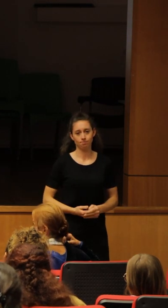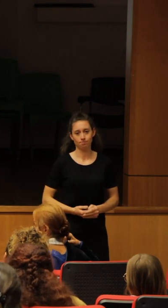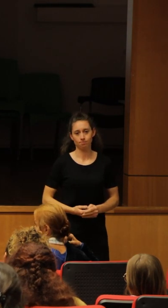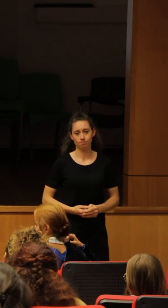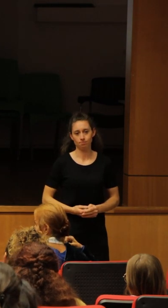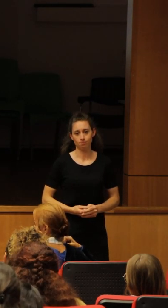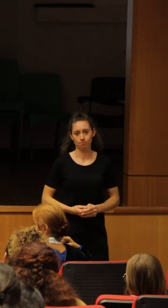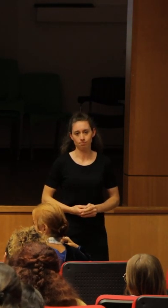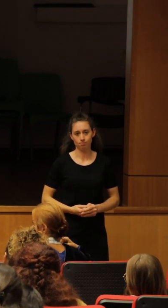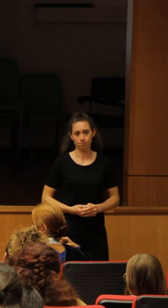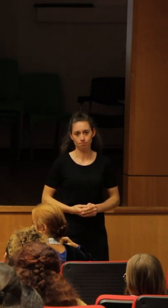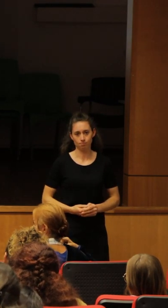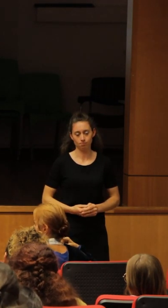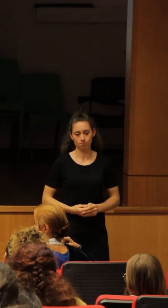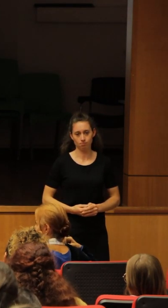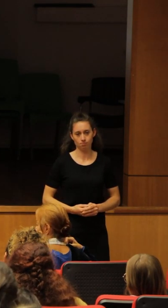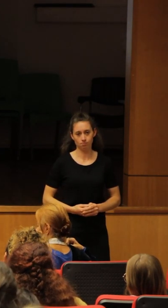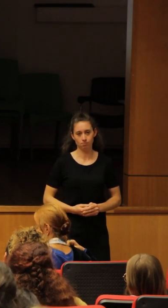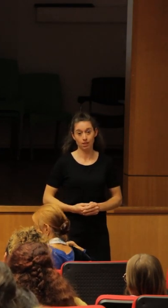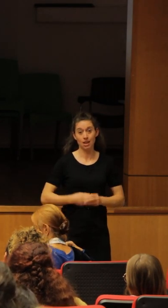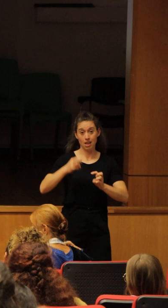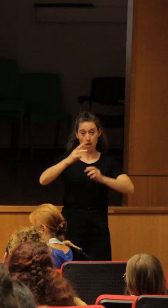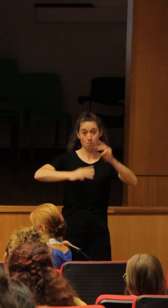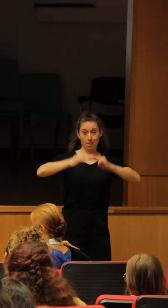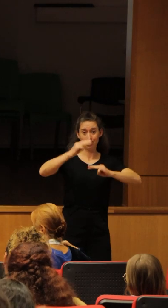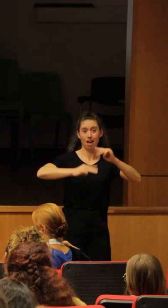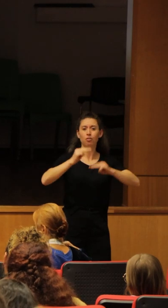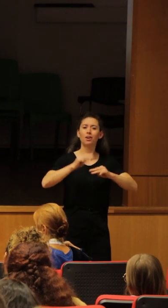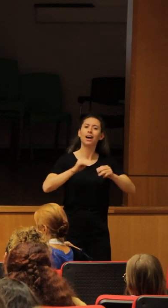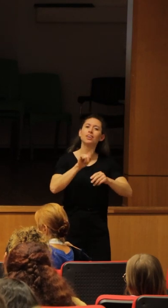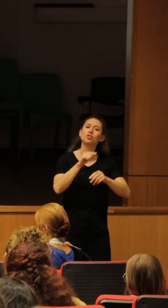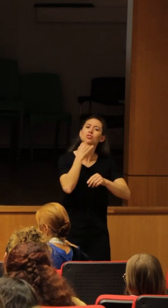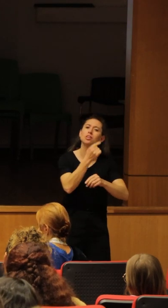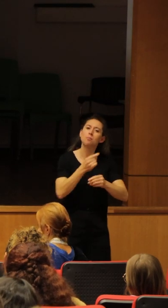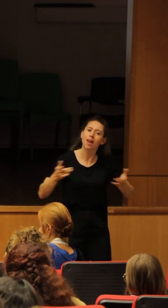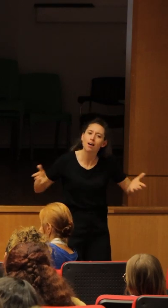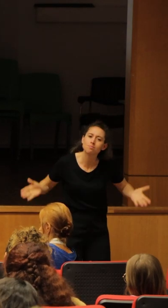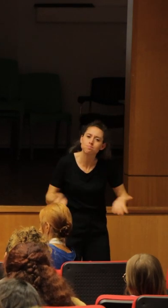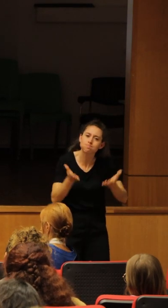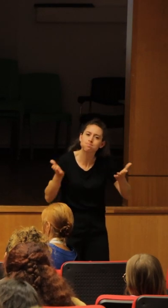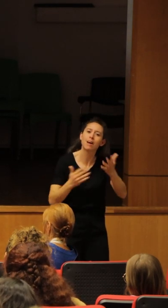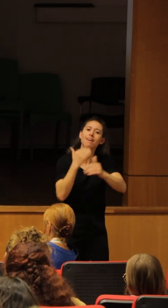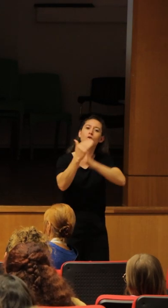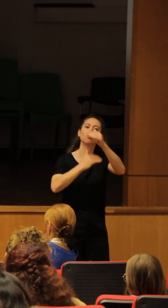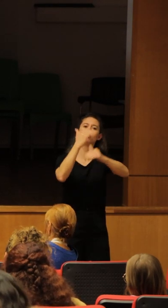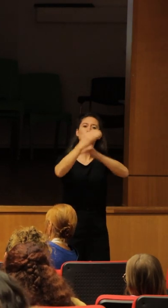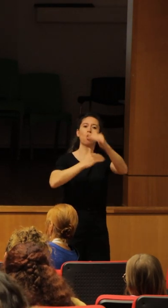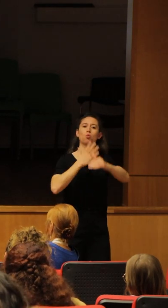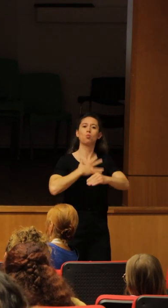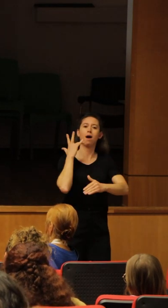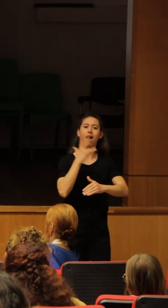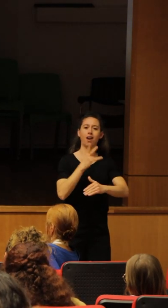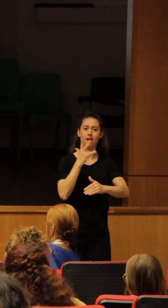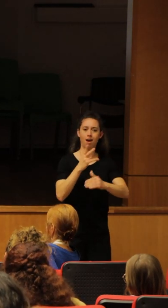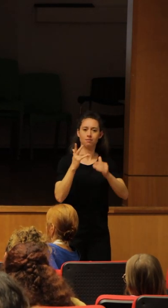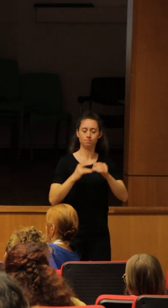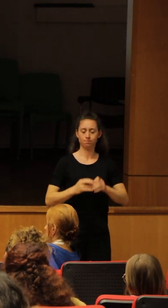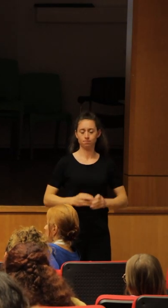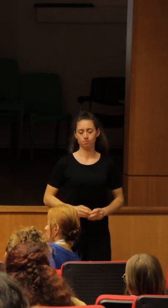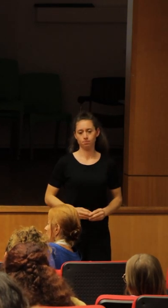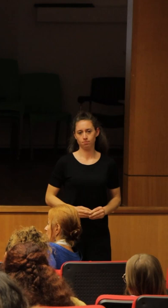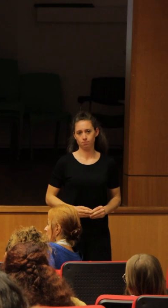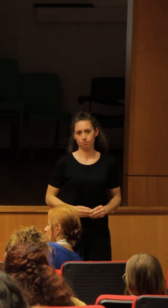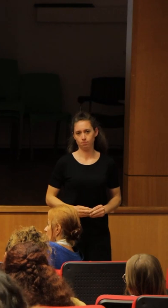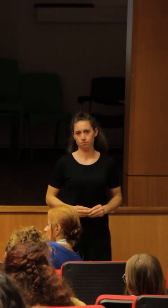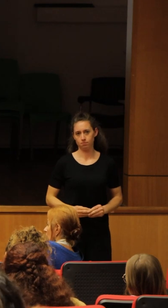fuel of human evolution. Las metáforas son el combustible de la evolución humana. Not only change for this very